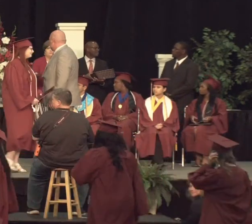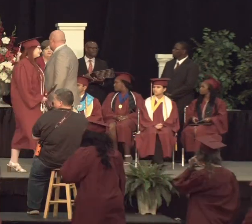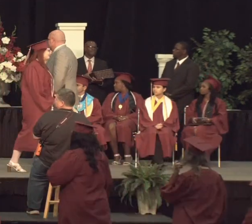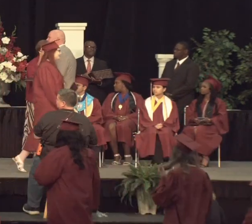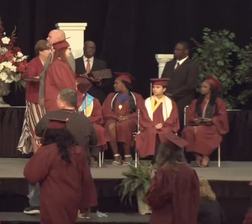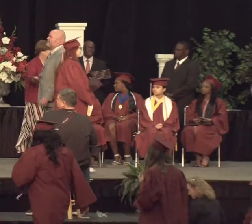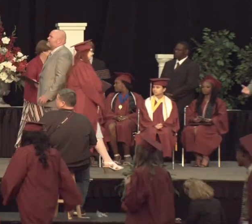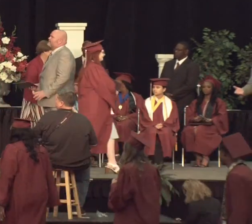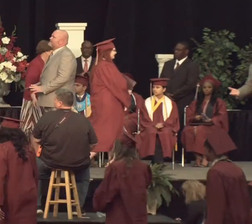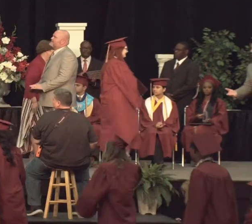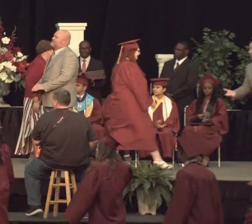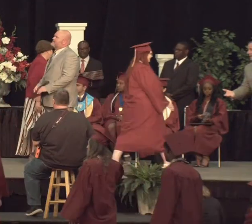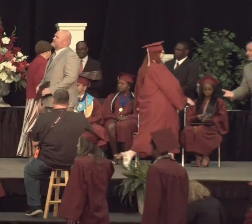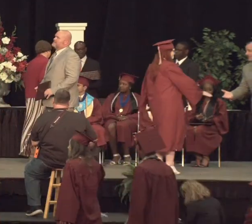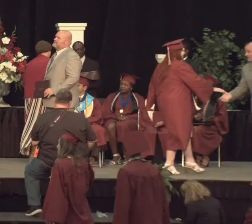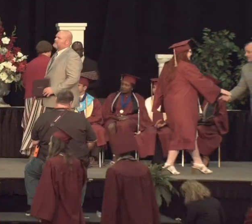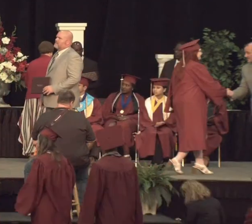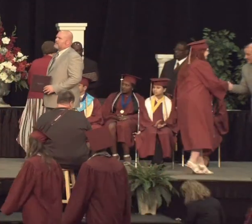Jake Lear.